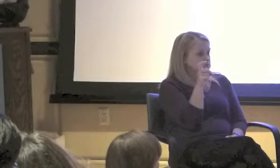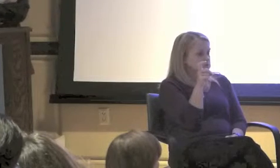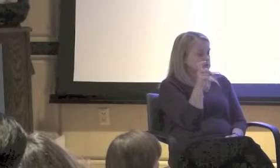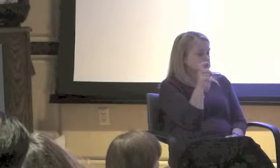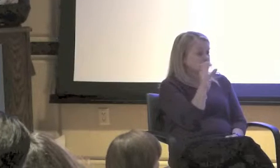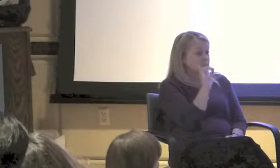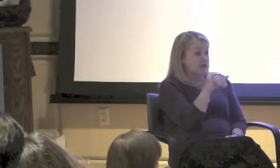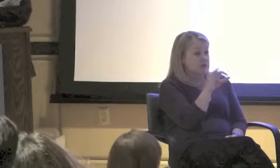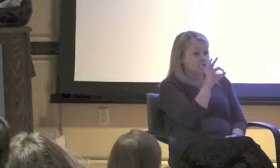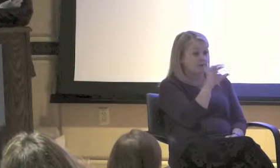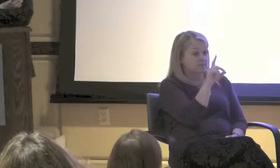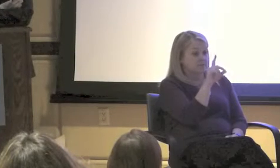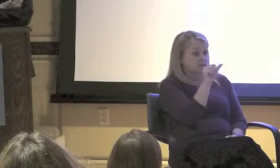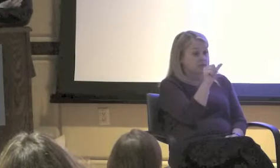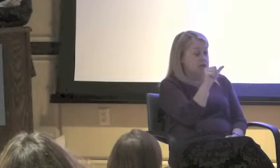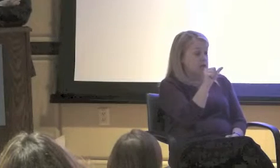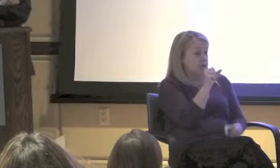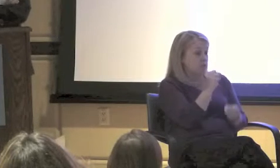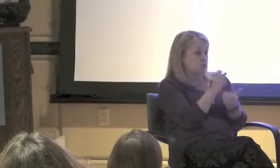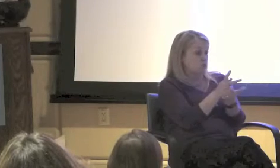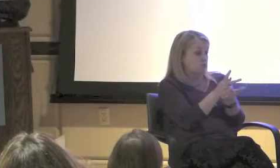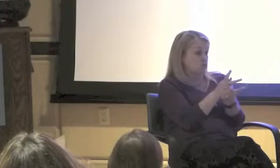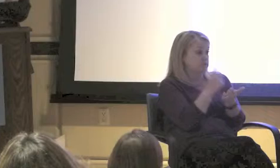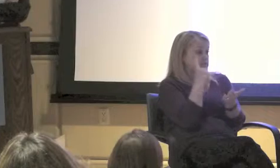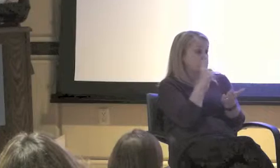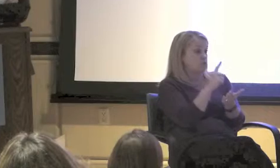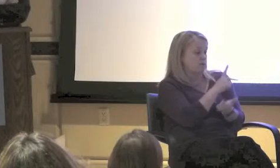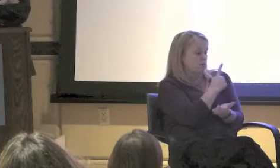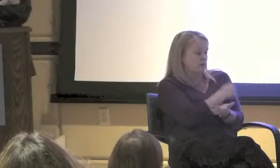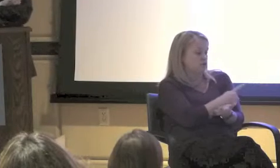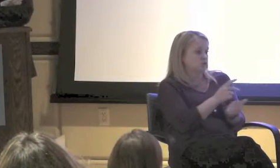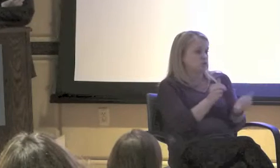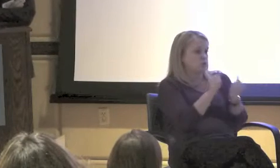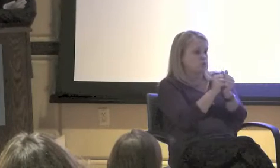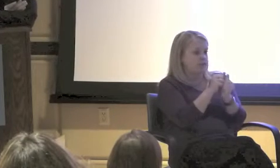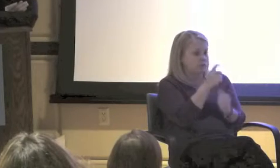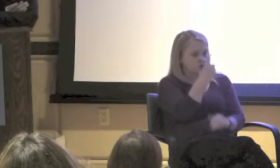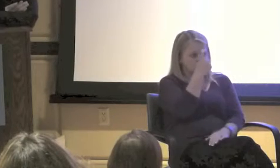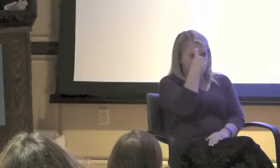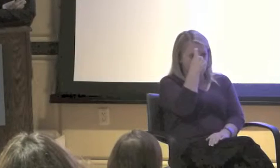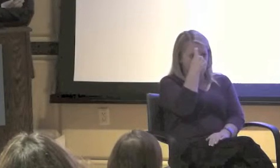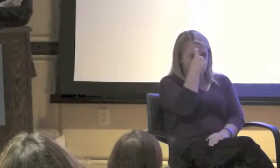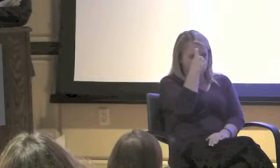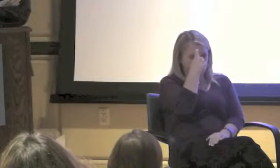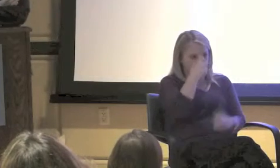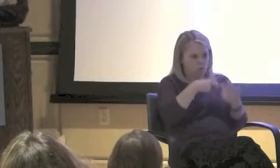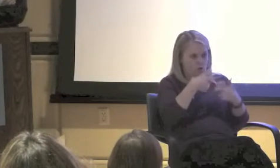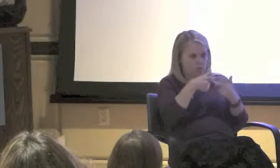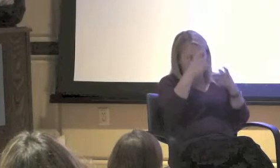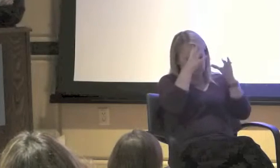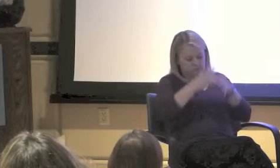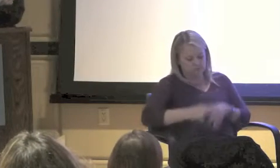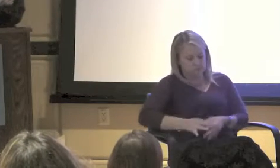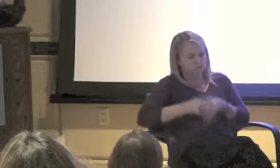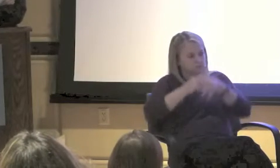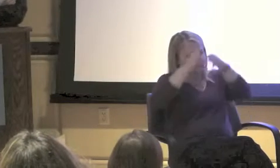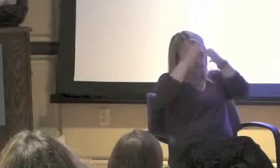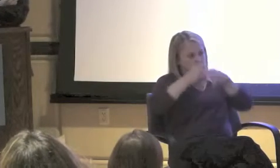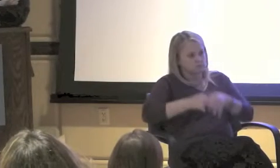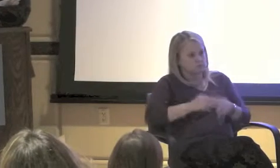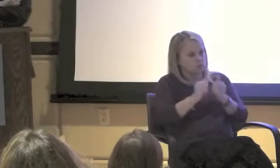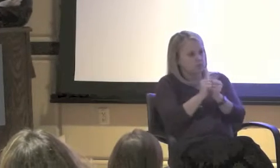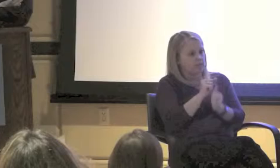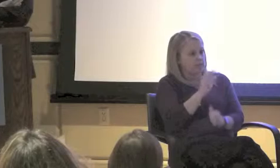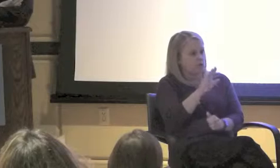This was FDA approved for patients with neurologic problems with their bladder in